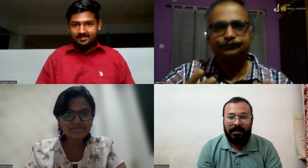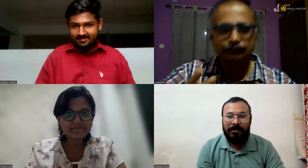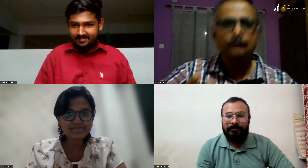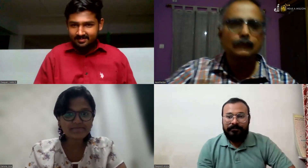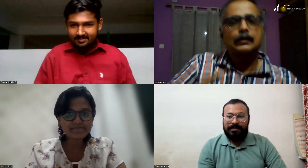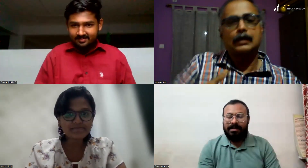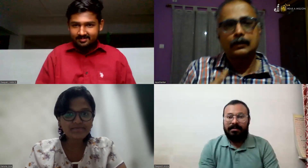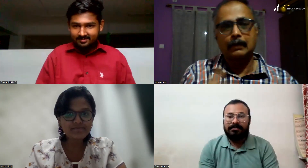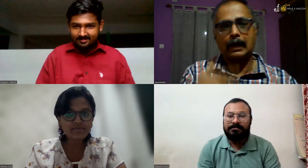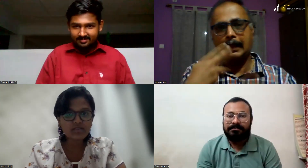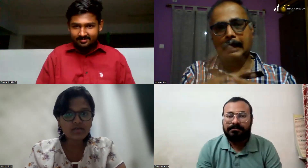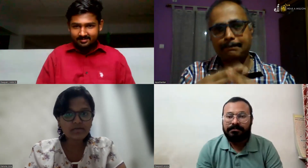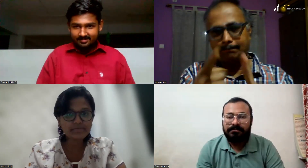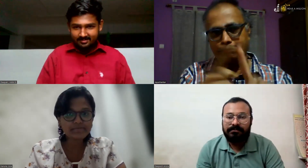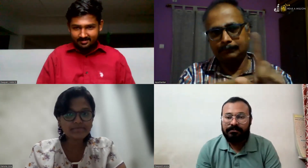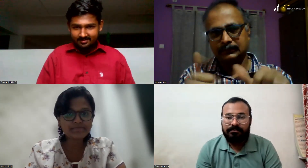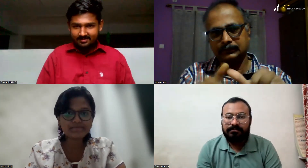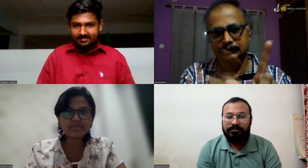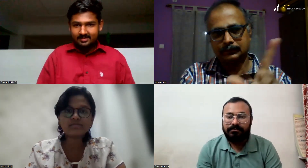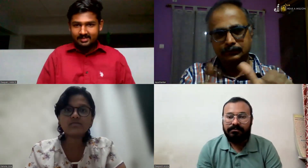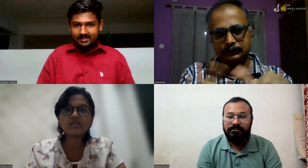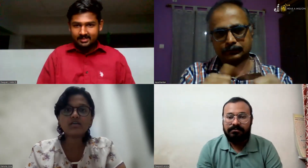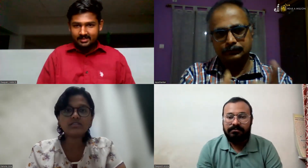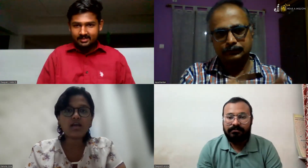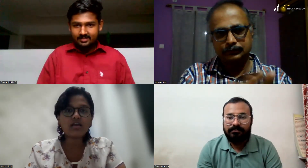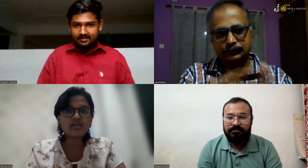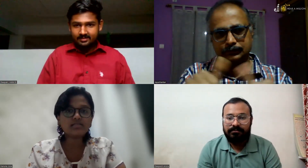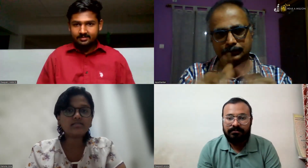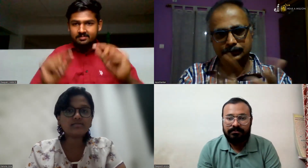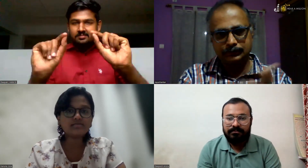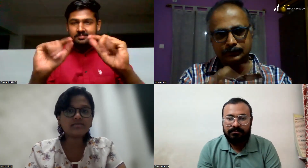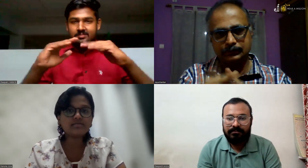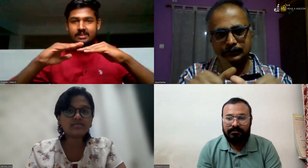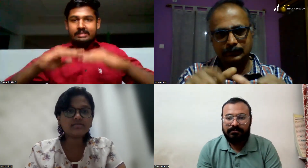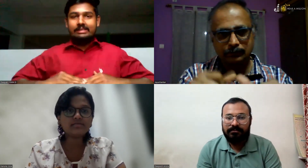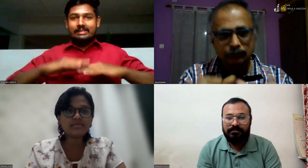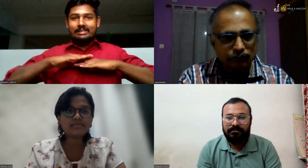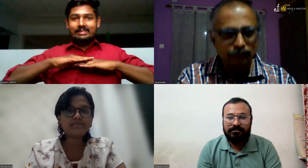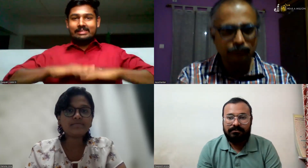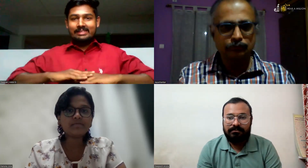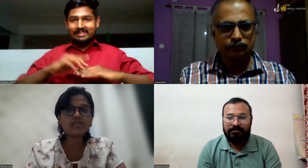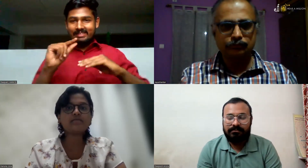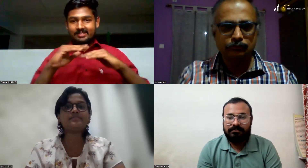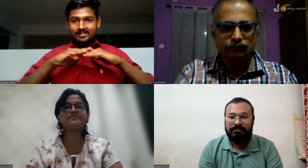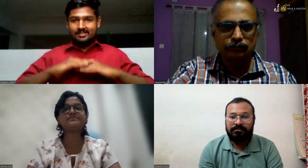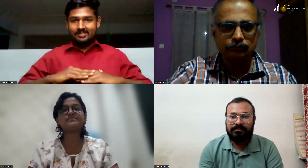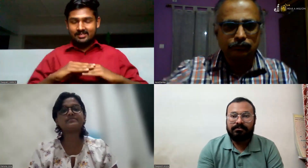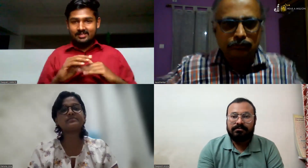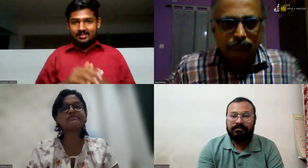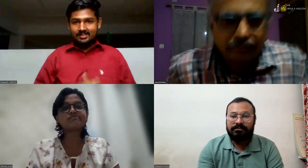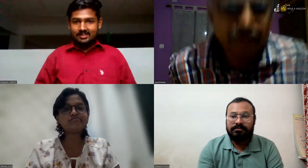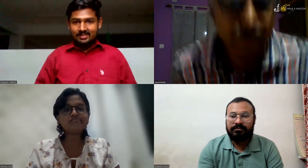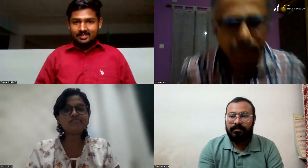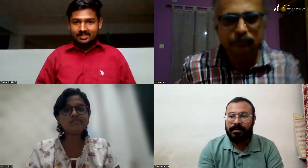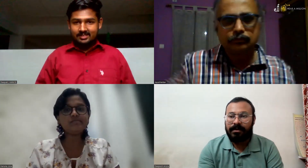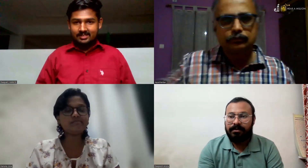slight introduction of you, Jayashankar. Yeah, so my name is Jayashankar. Can I please request